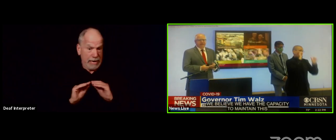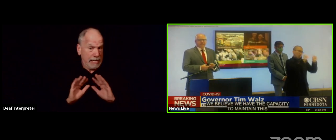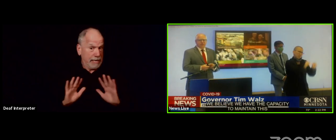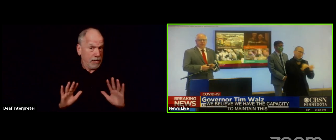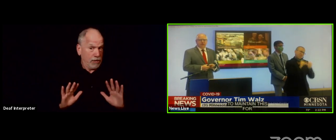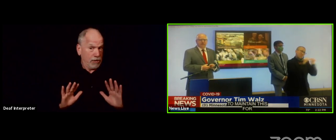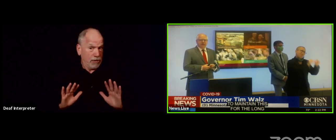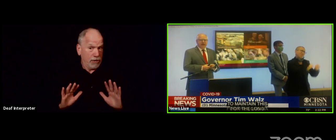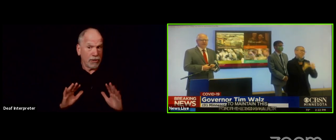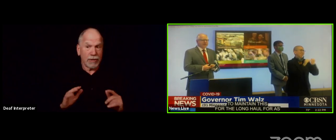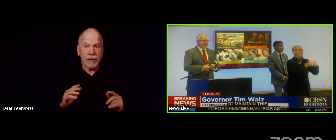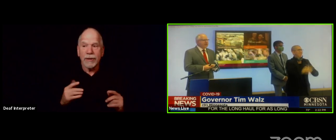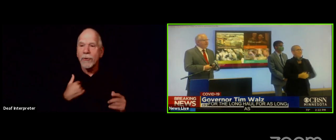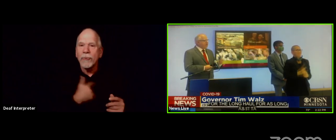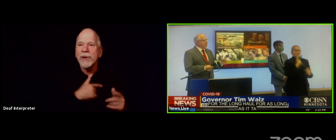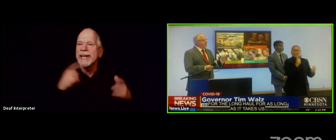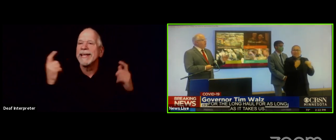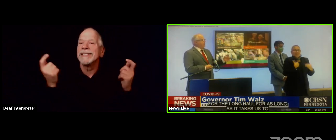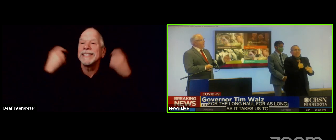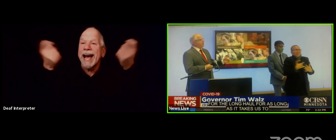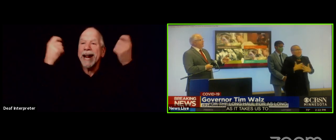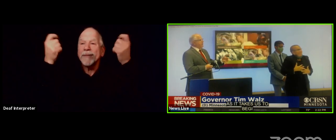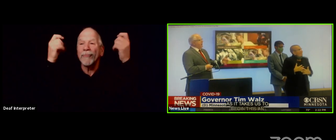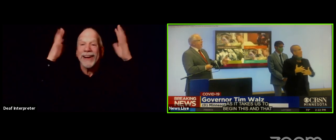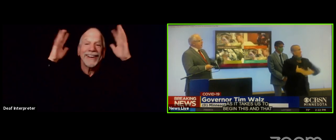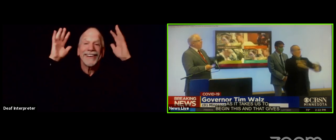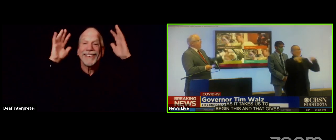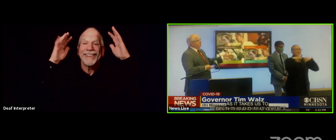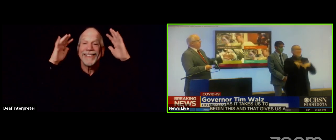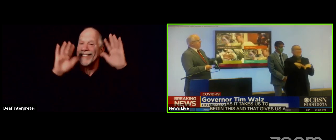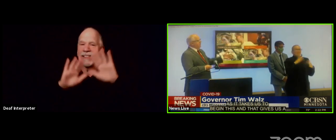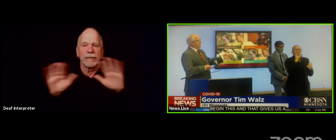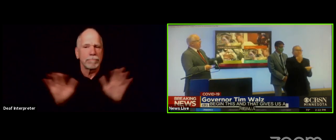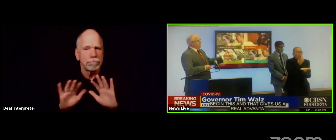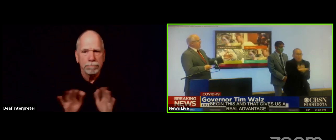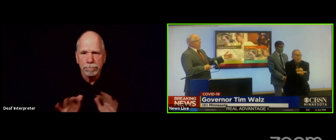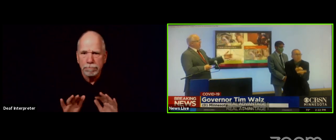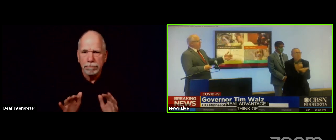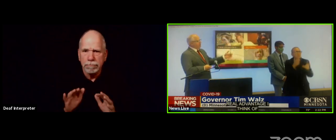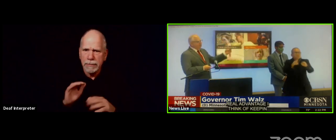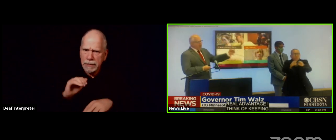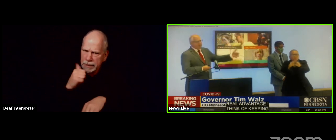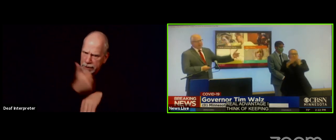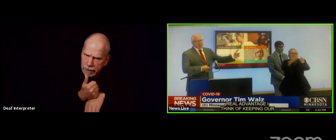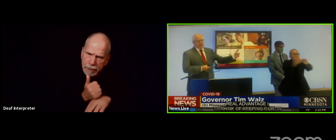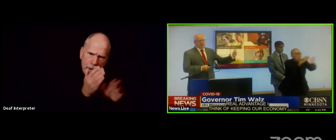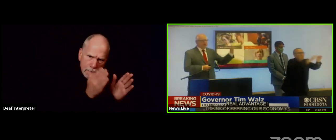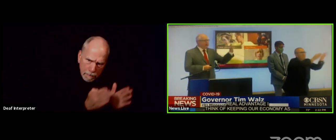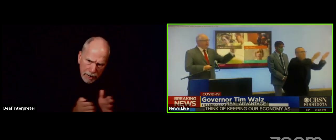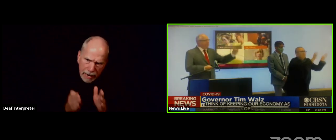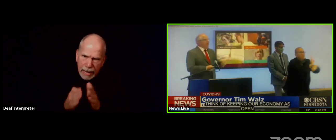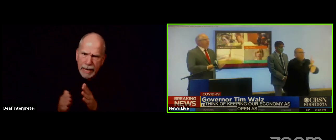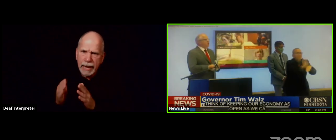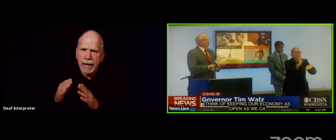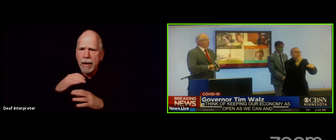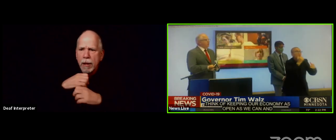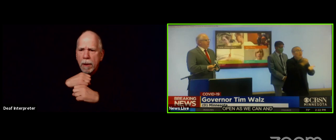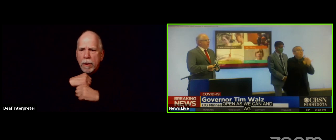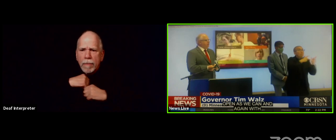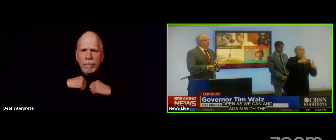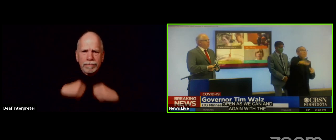gives us a real advantage, I think, of keeping our economy as open as we can. And again, with the help of Minnesotans, manage it